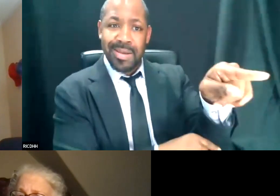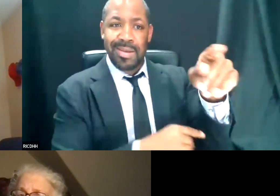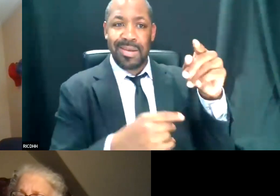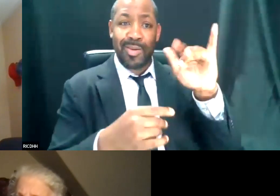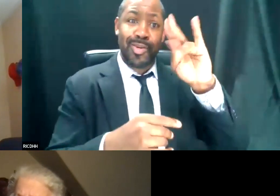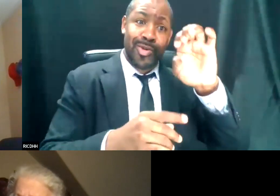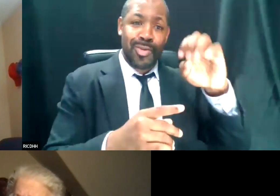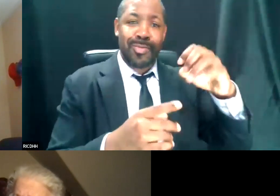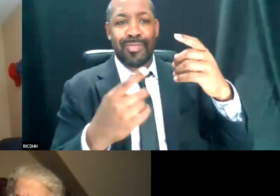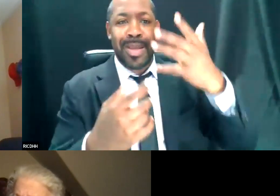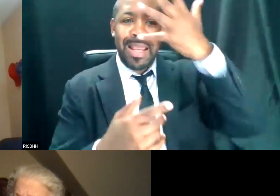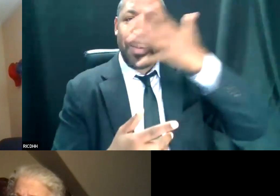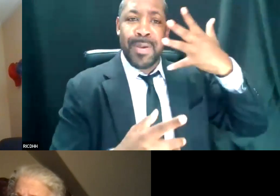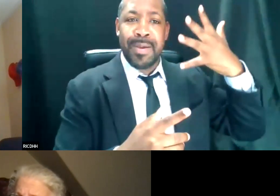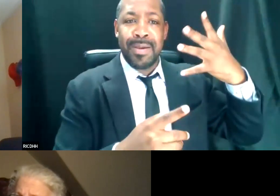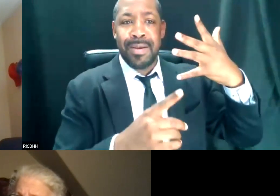We're looking at June